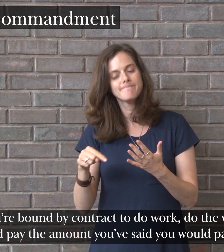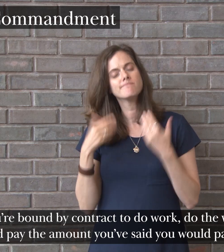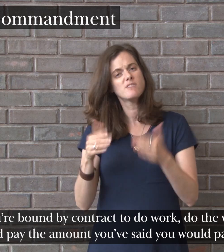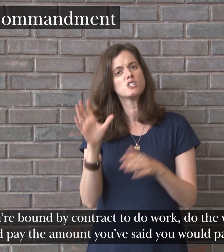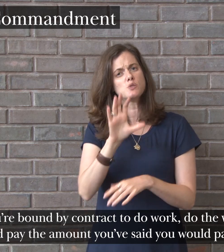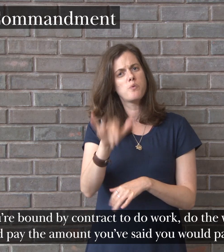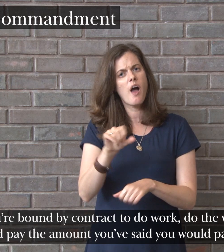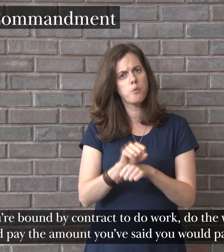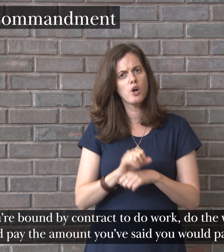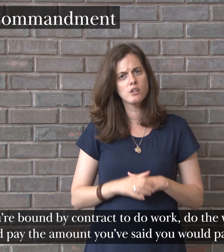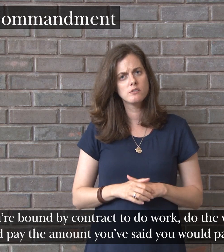done.